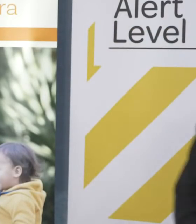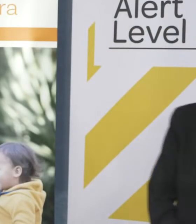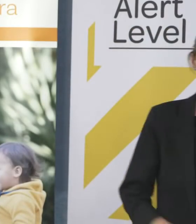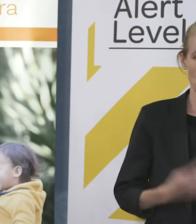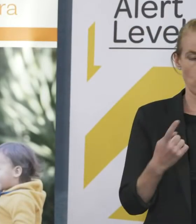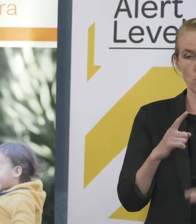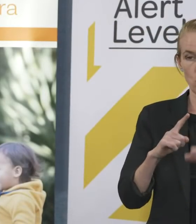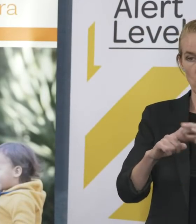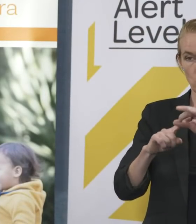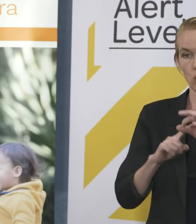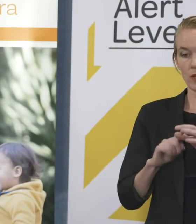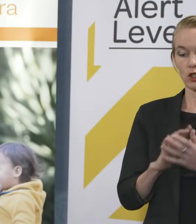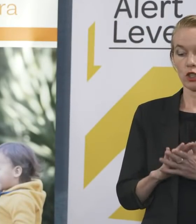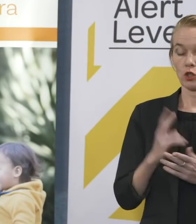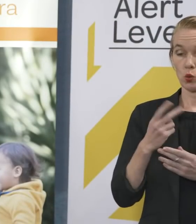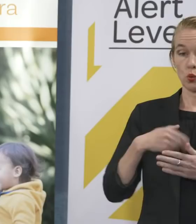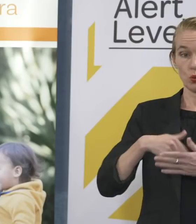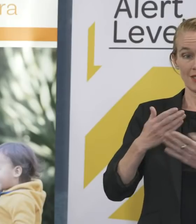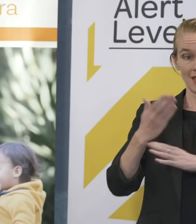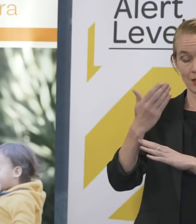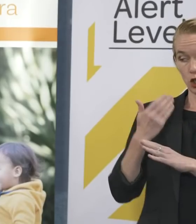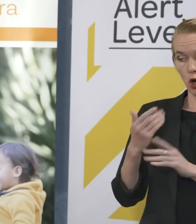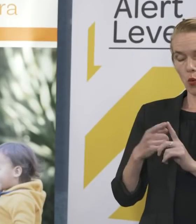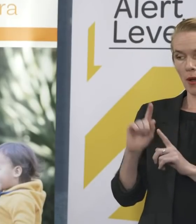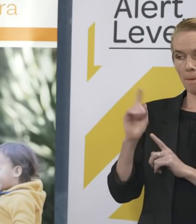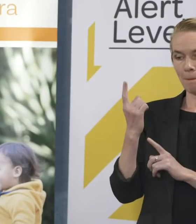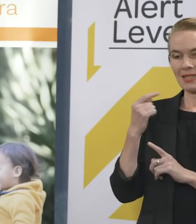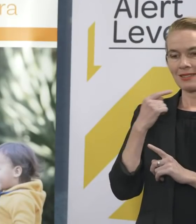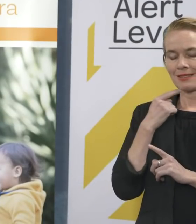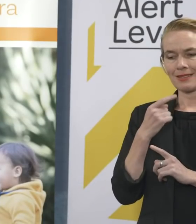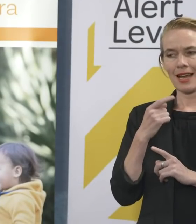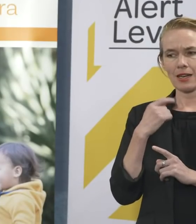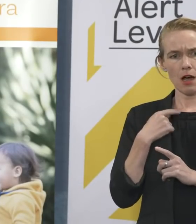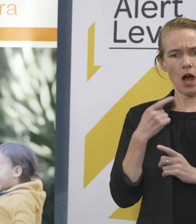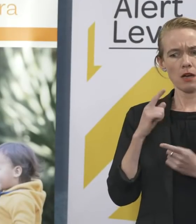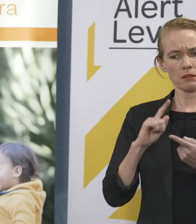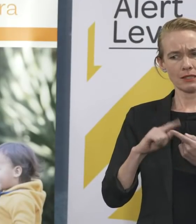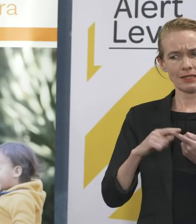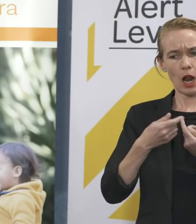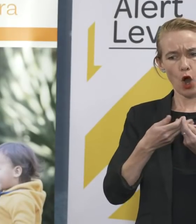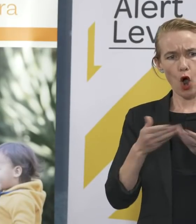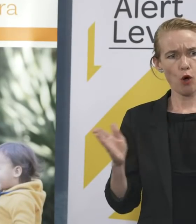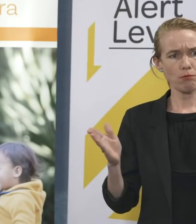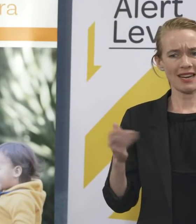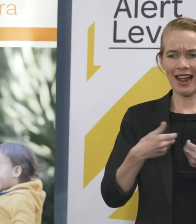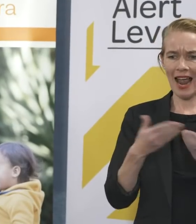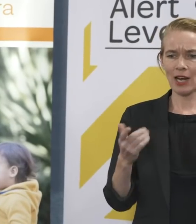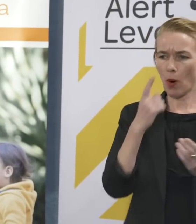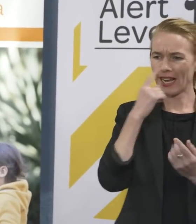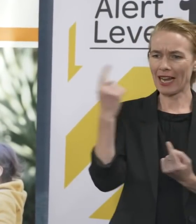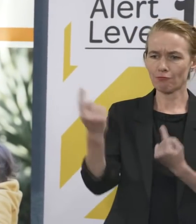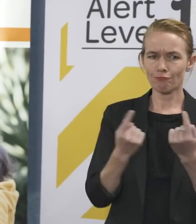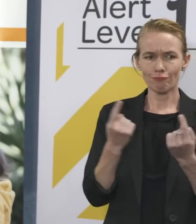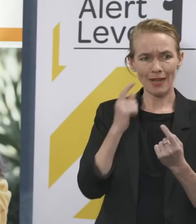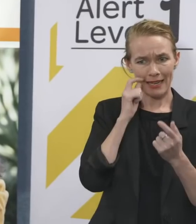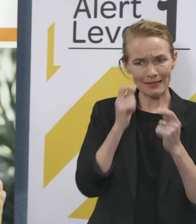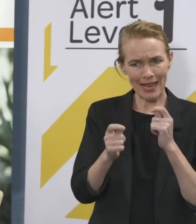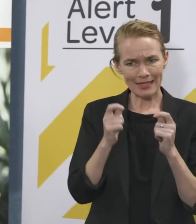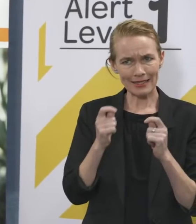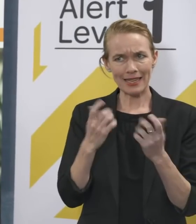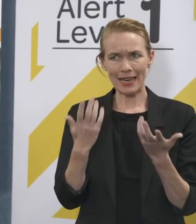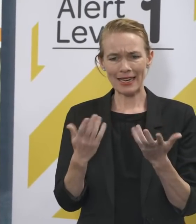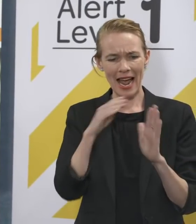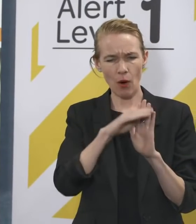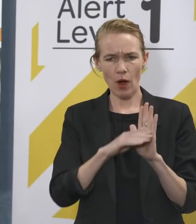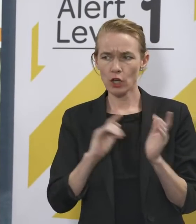to meet testing, implying that the current regime would continue. Well, the bar is if you have